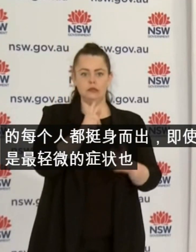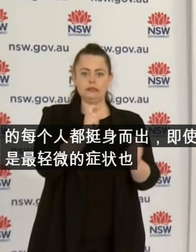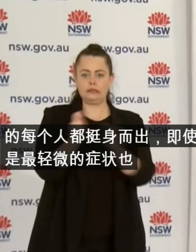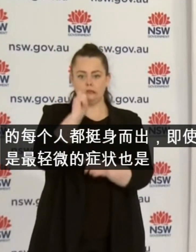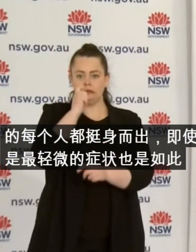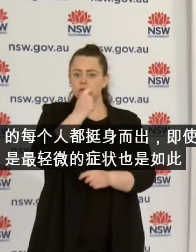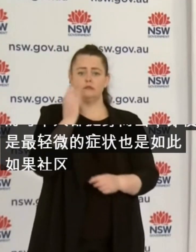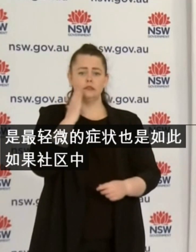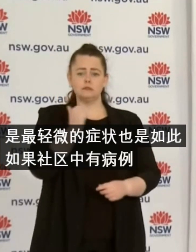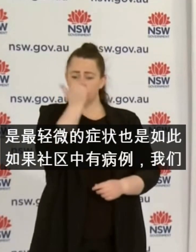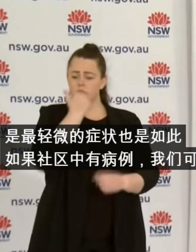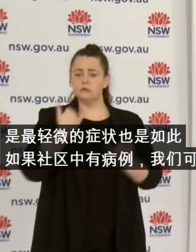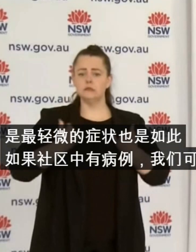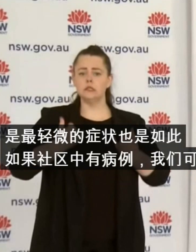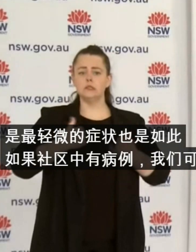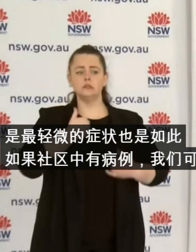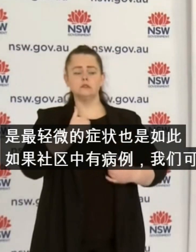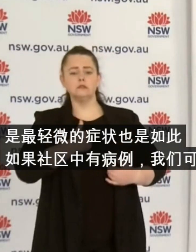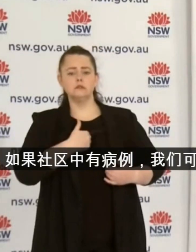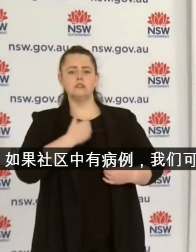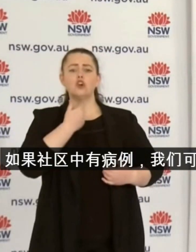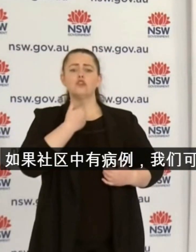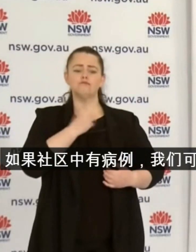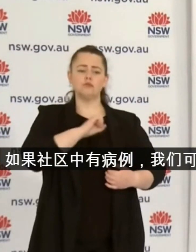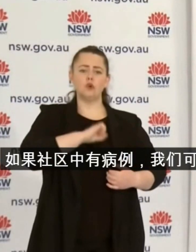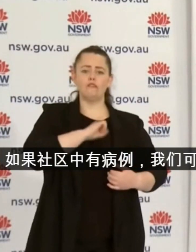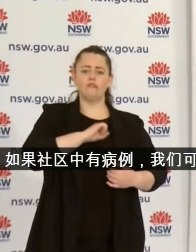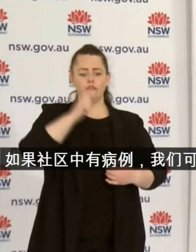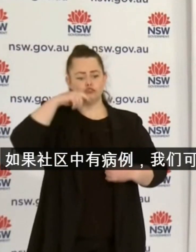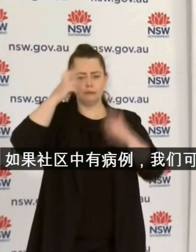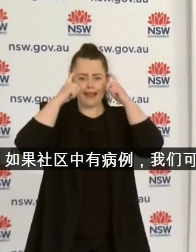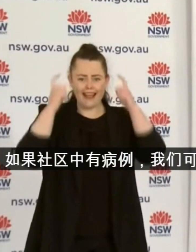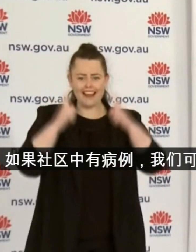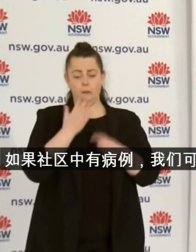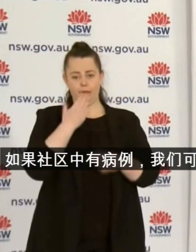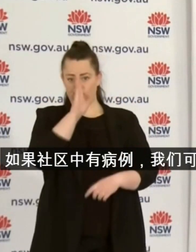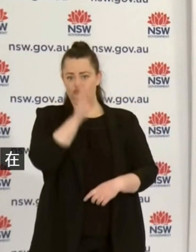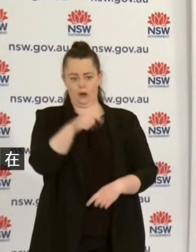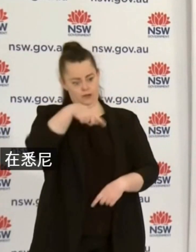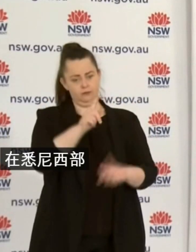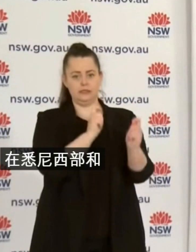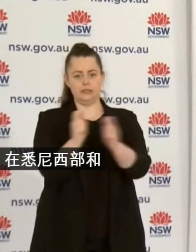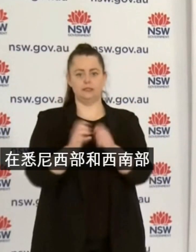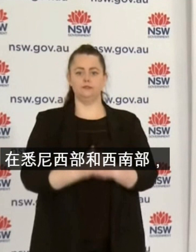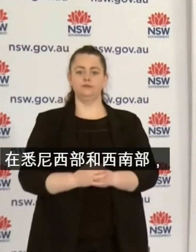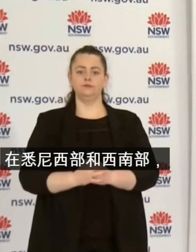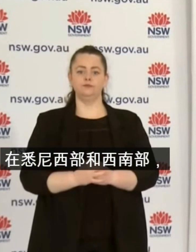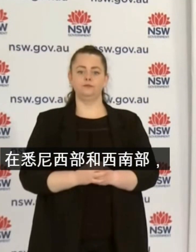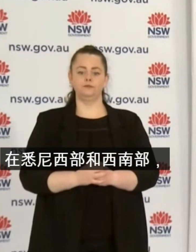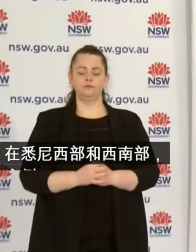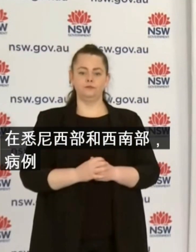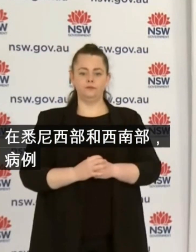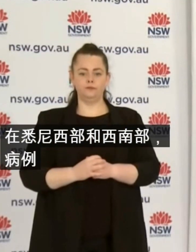symptoms. So if there are cases there in the community, we can identify those quickly. Within Sydney, there